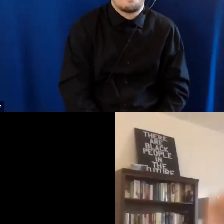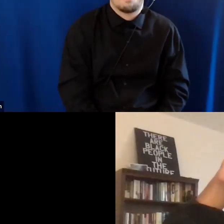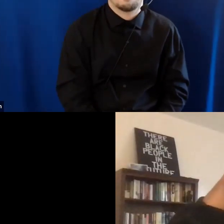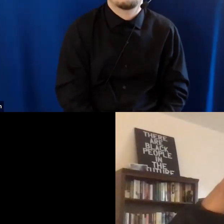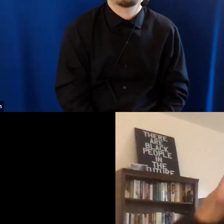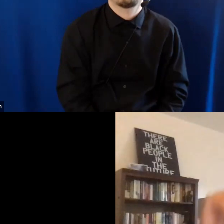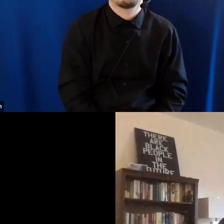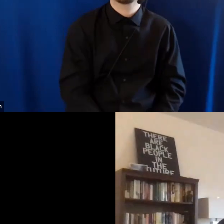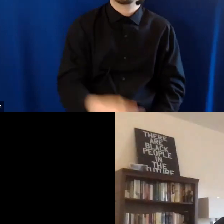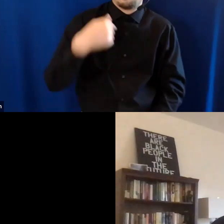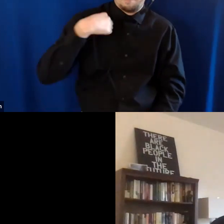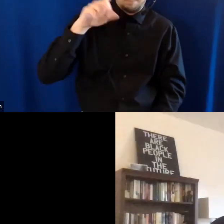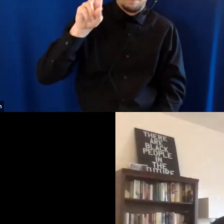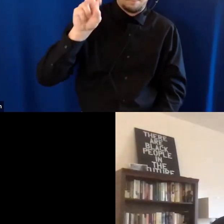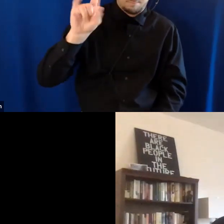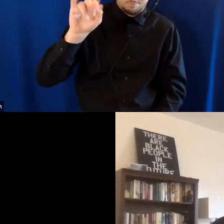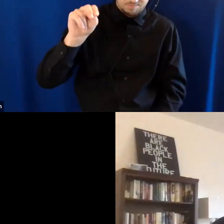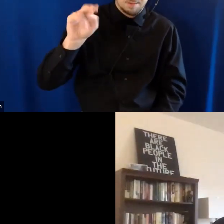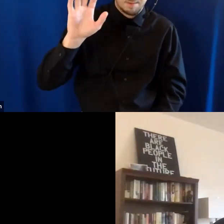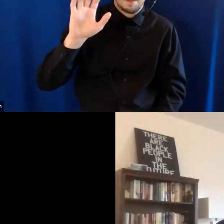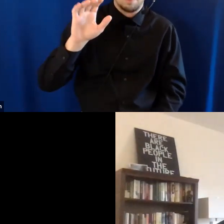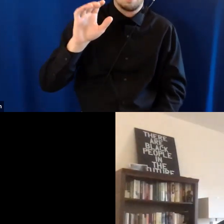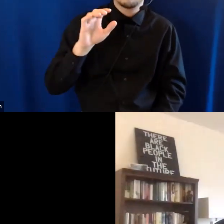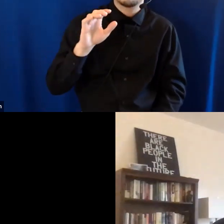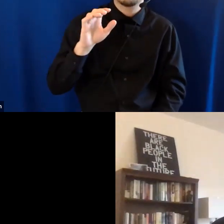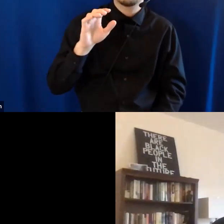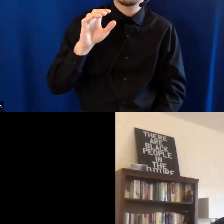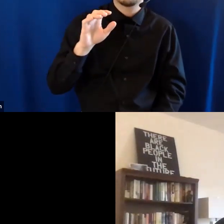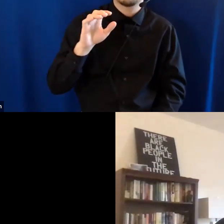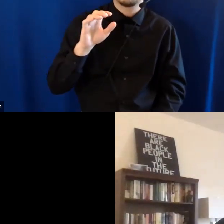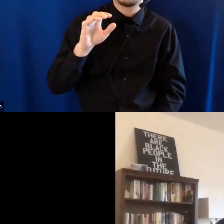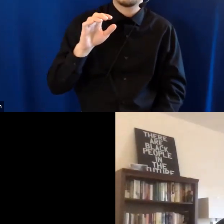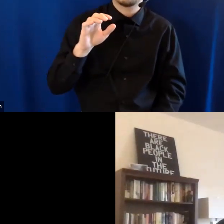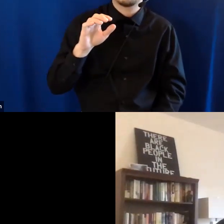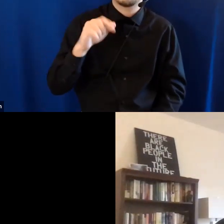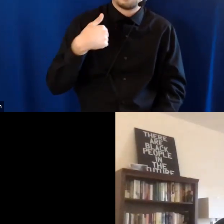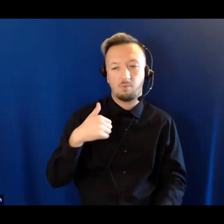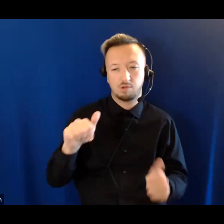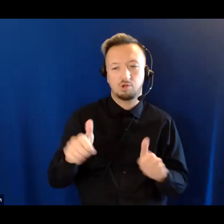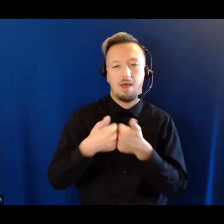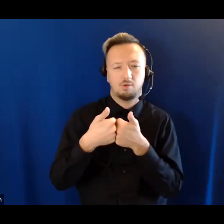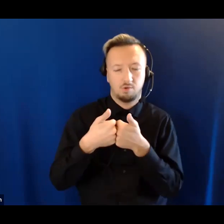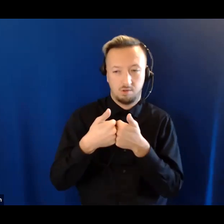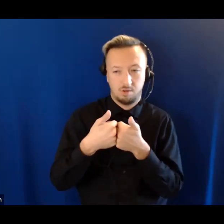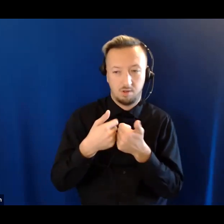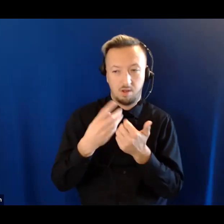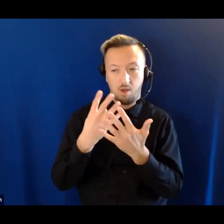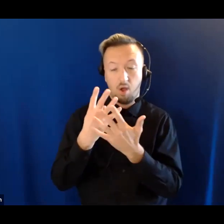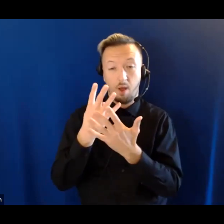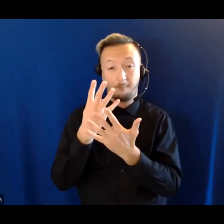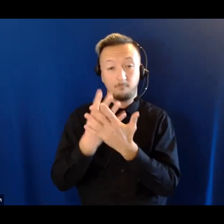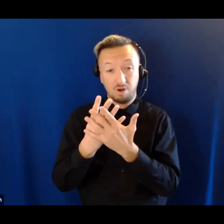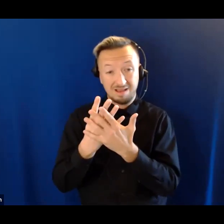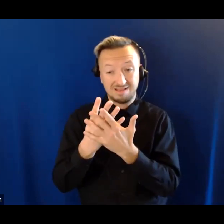Cool, thank you. This is Dustin. Well, I would probably challenge that notion that prisons and jails keep us